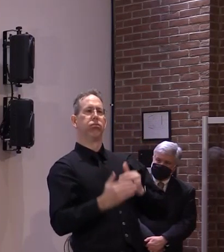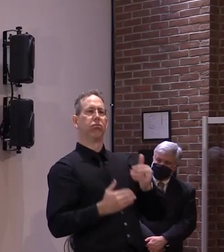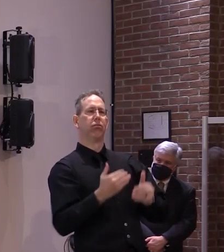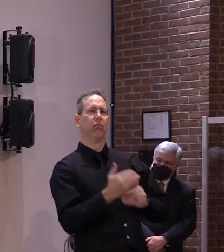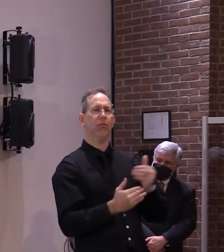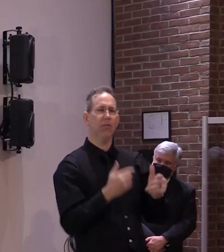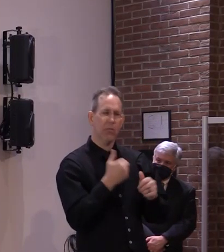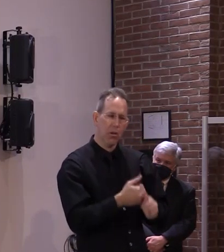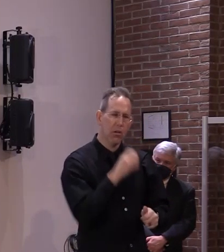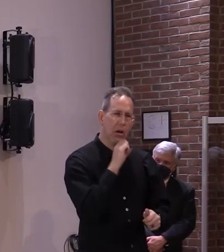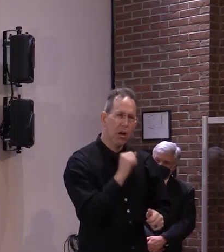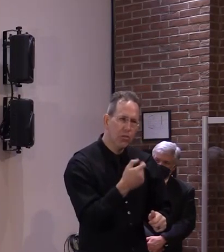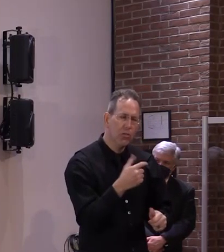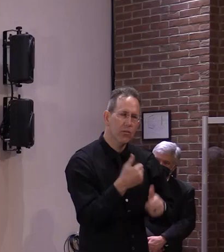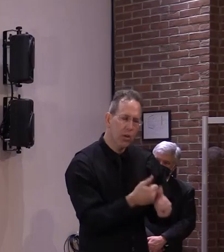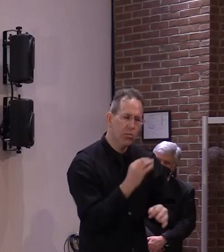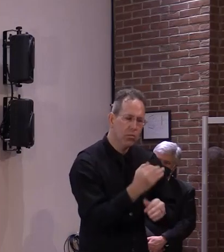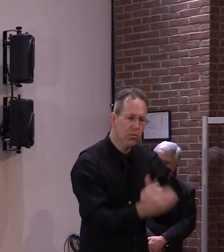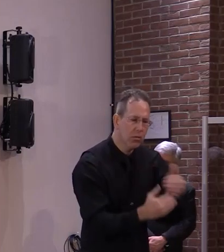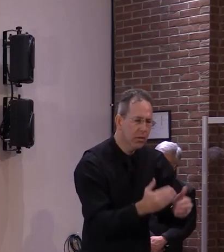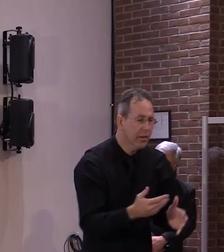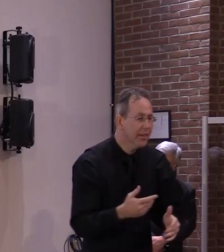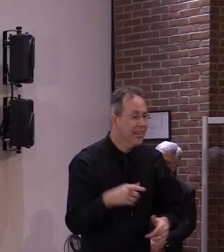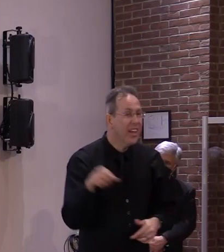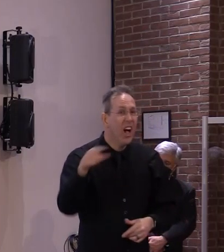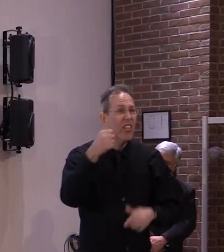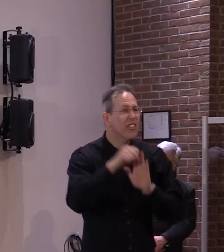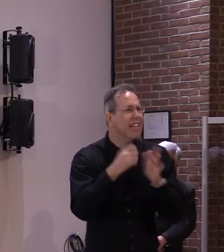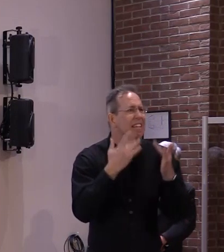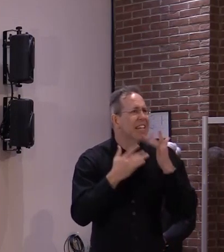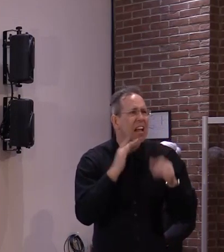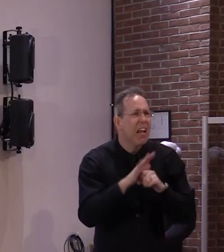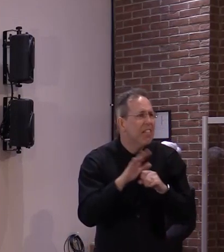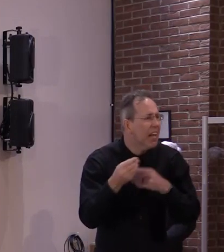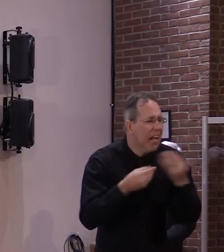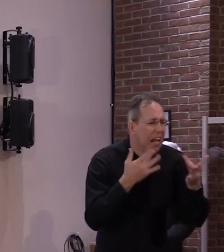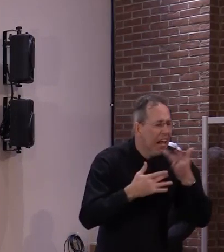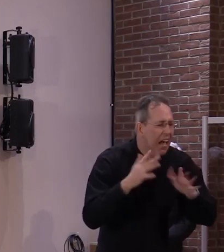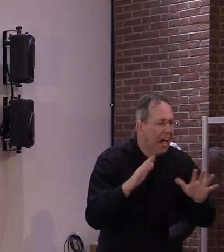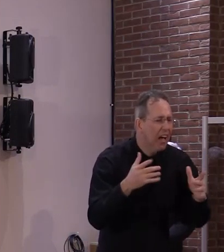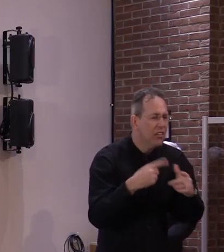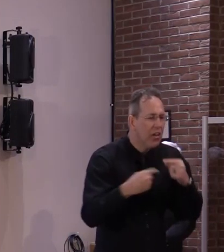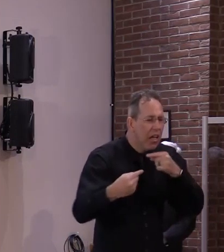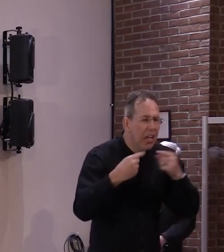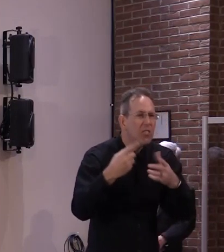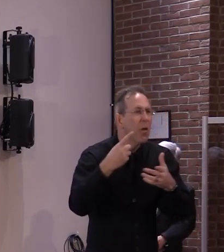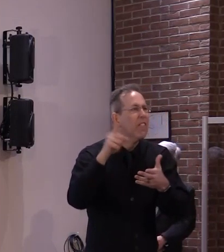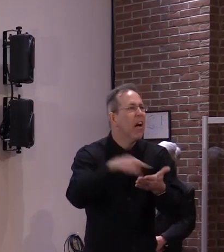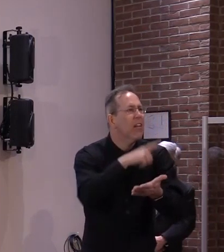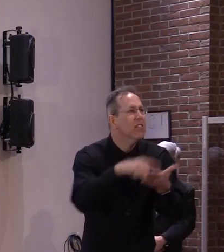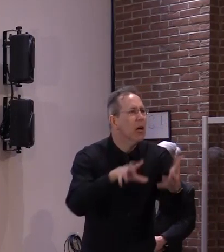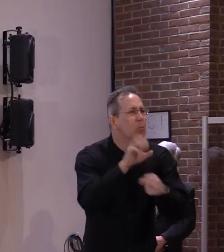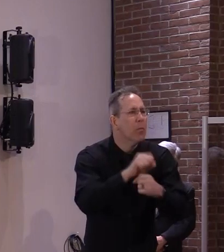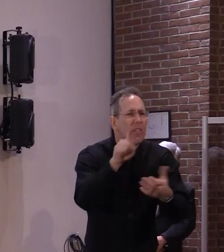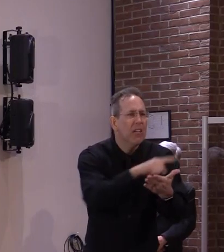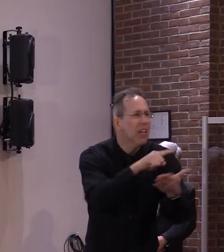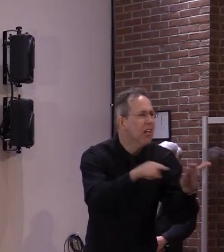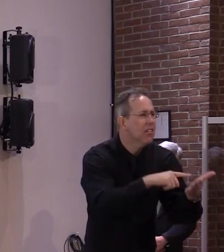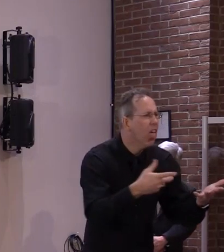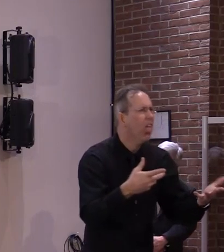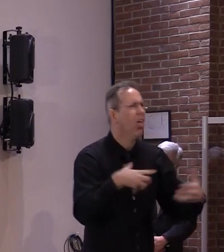supply, you know, from my standpoint, that's just poor planning on their part. When we know that they've committed to